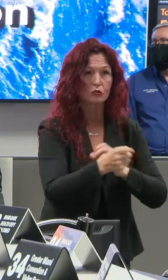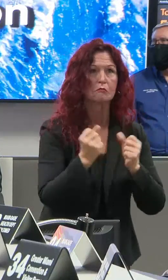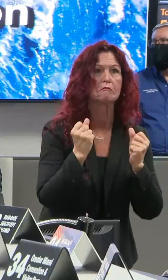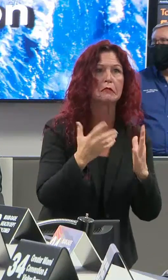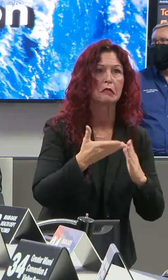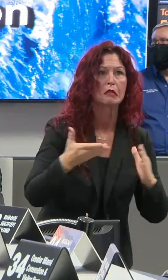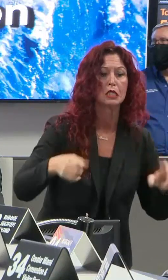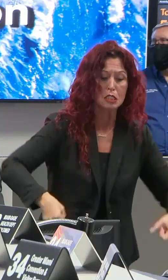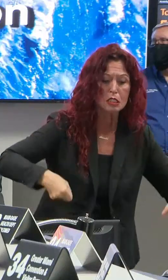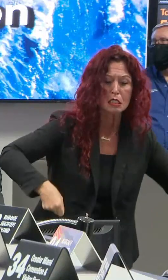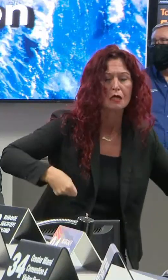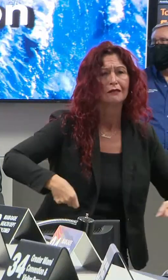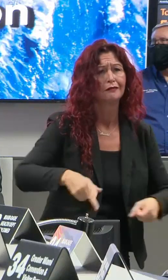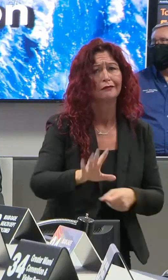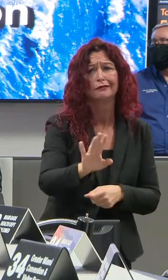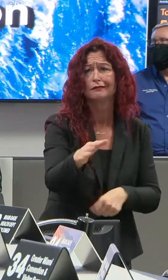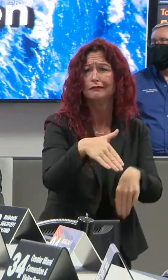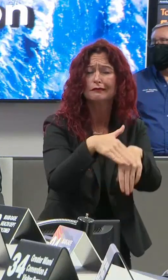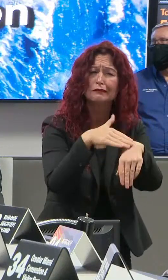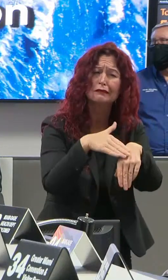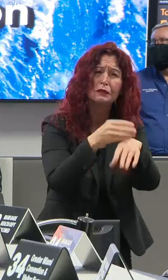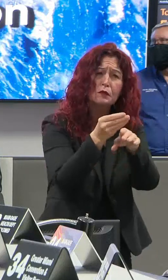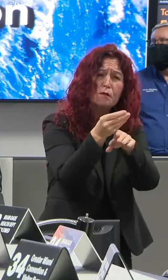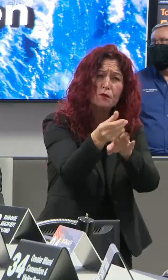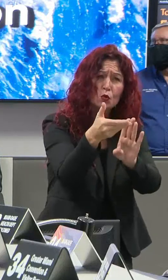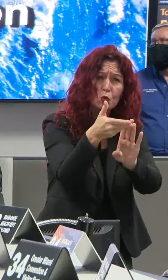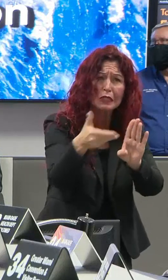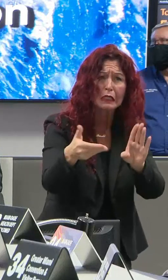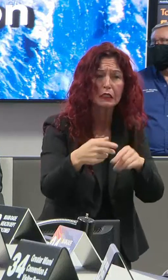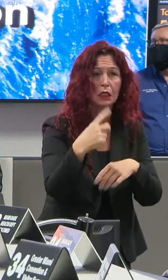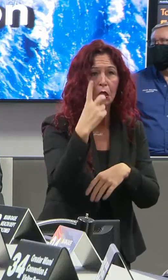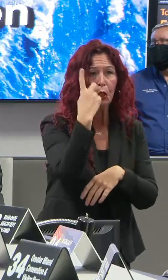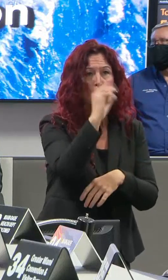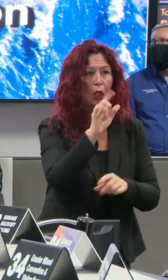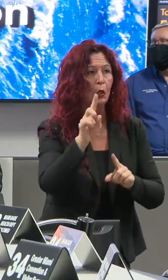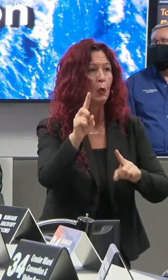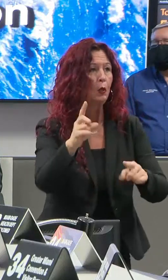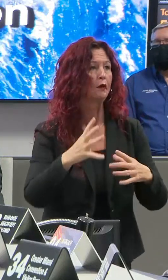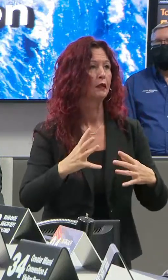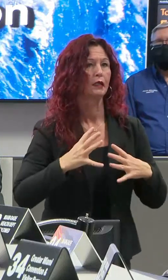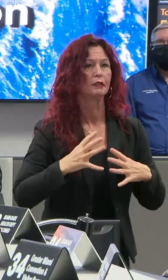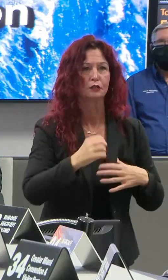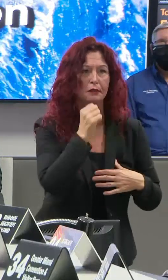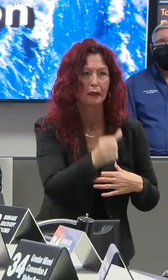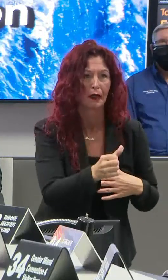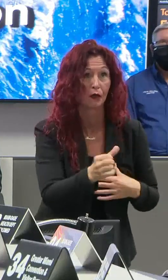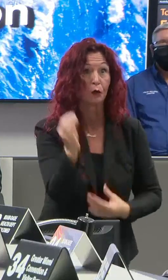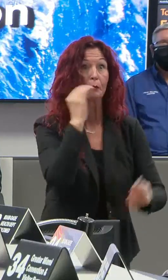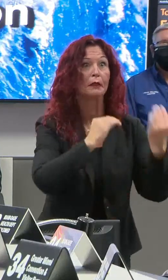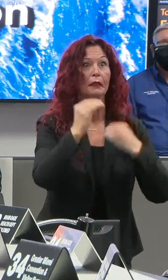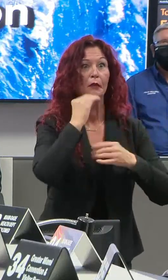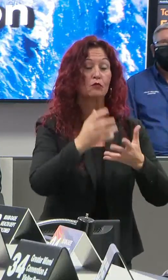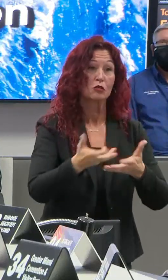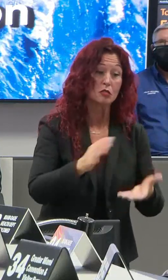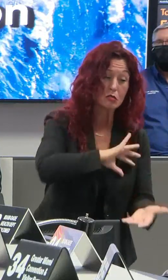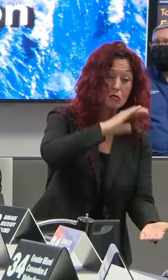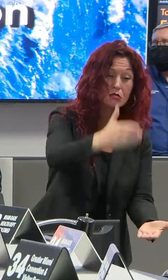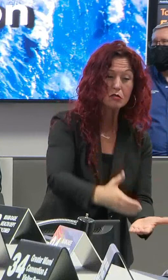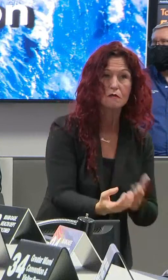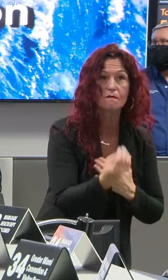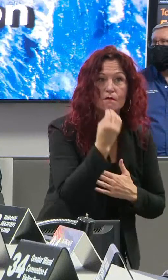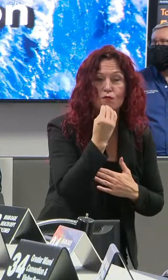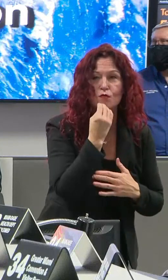And that's a sleeping bag also, not a mattress. Do not bring mattresses. If you require a special diet or have